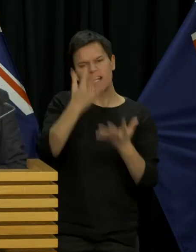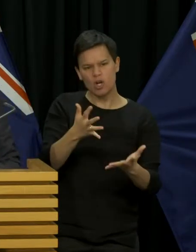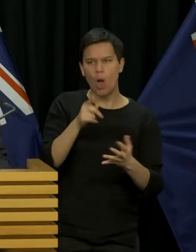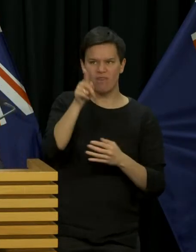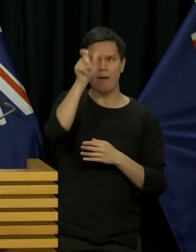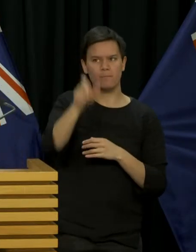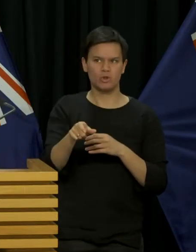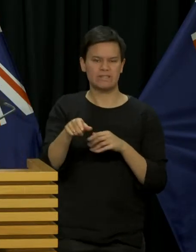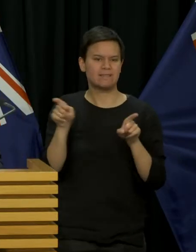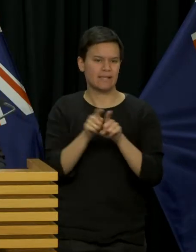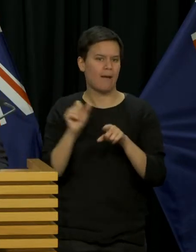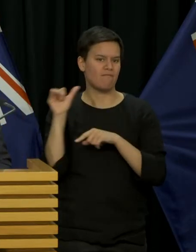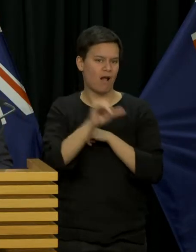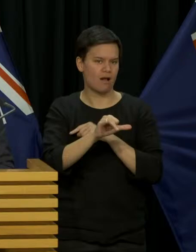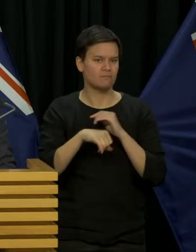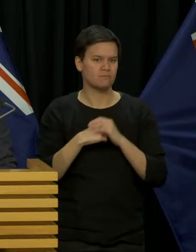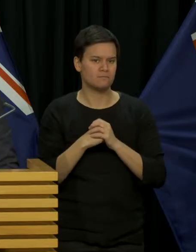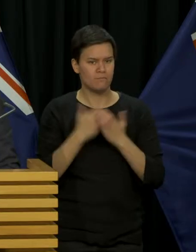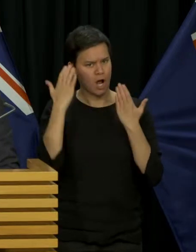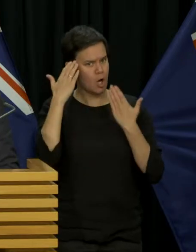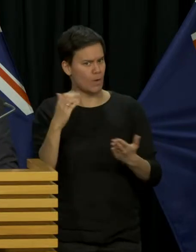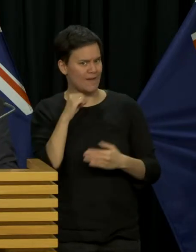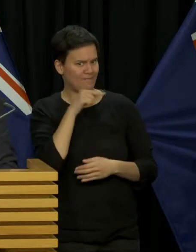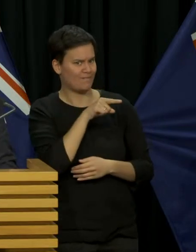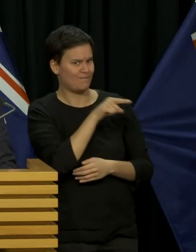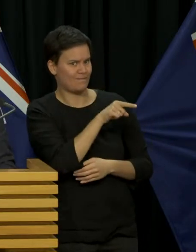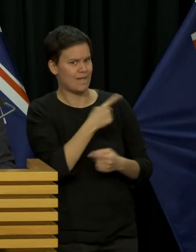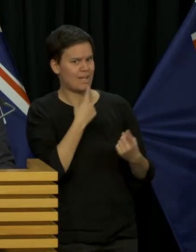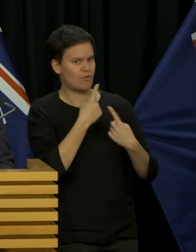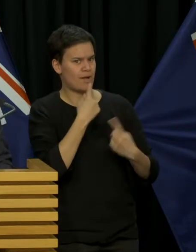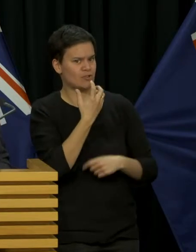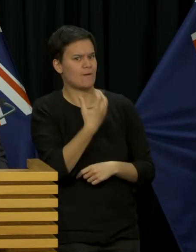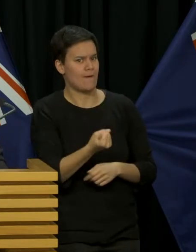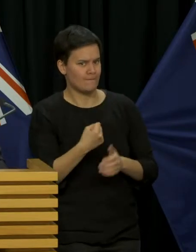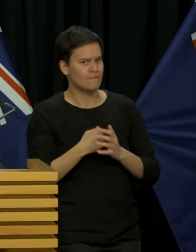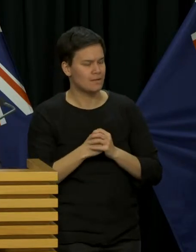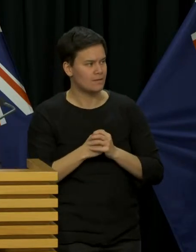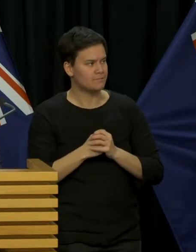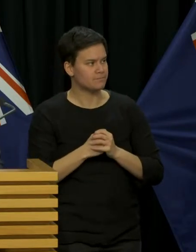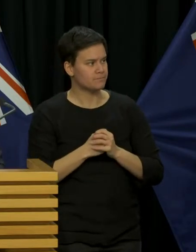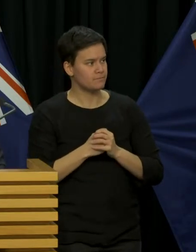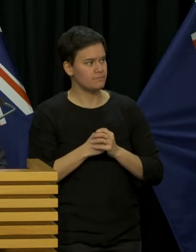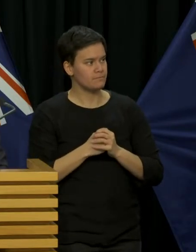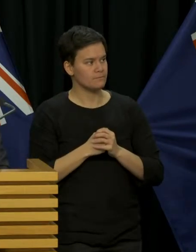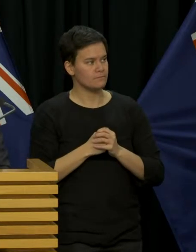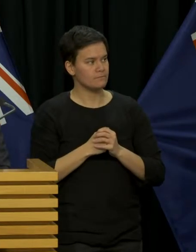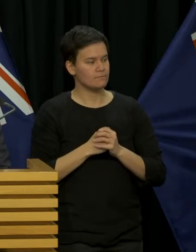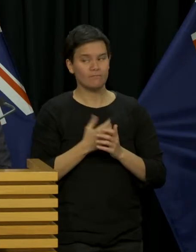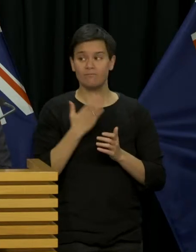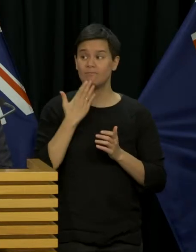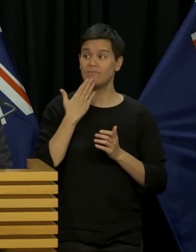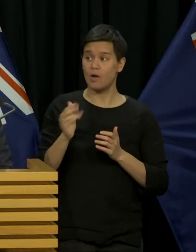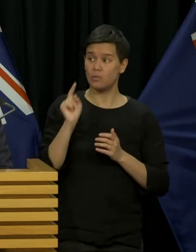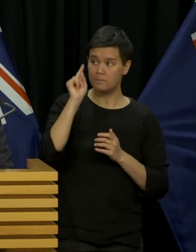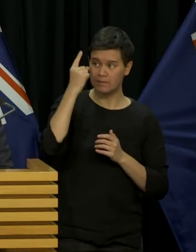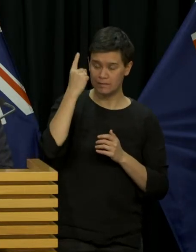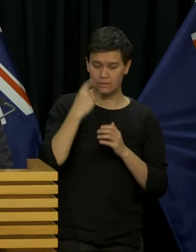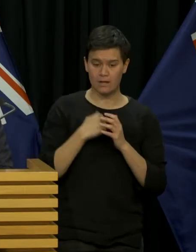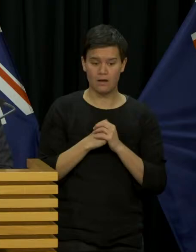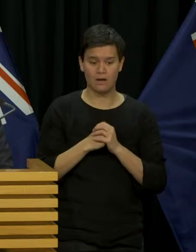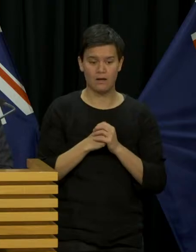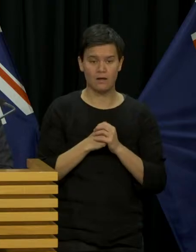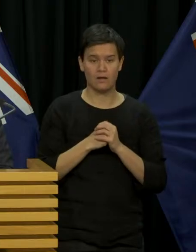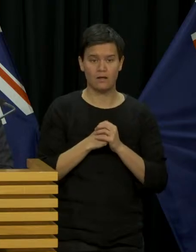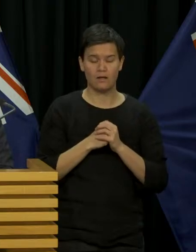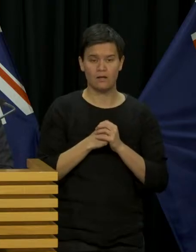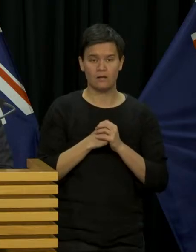you, I don't know whether the Director General has an update, but if we don't have it, we can certainly get it to you. The numbers I received, thanks Minister, just before coming down was the